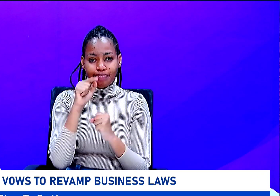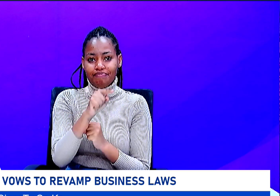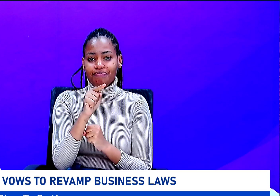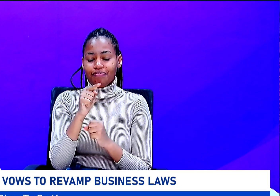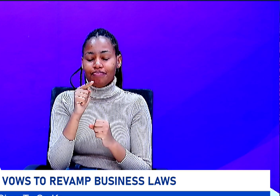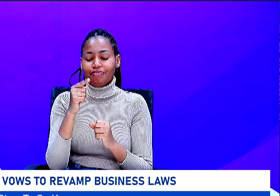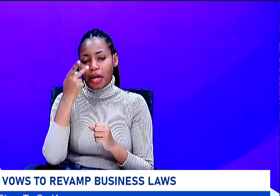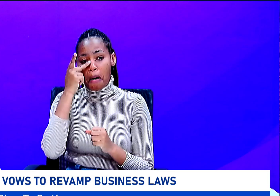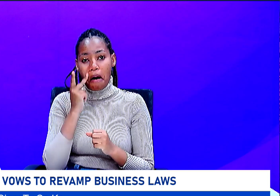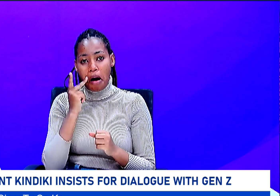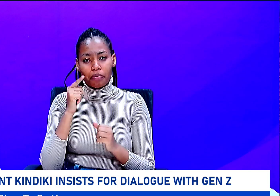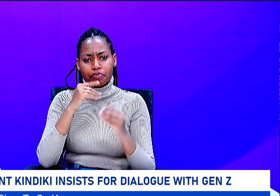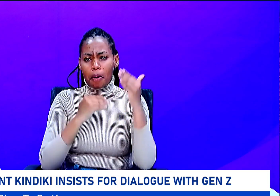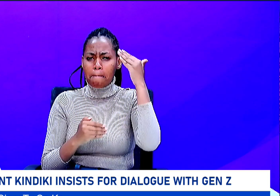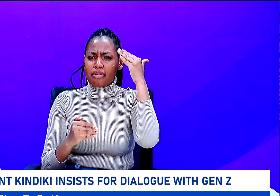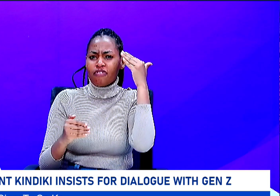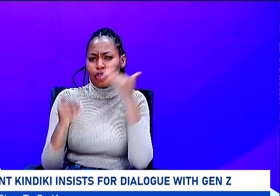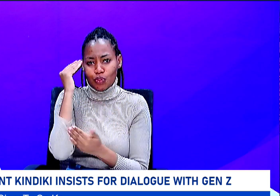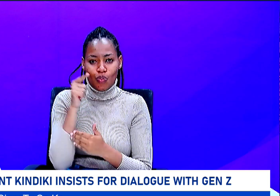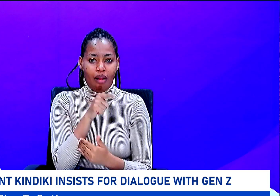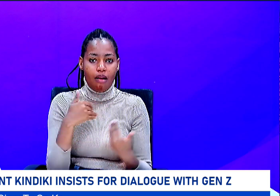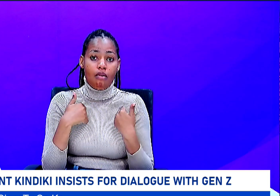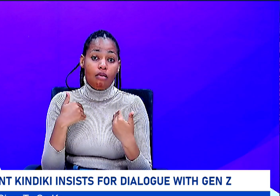Deputy President Professor Kithure